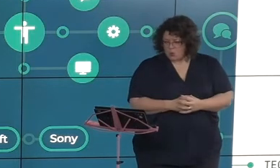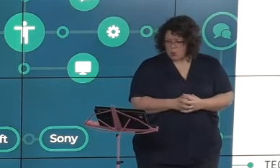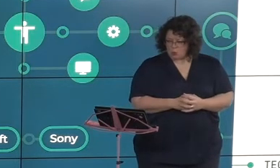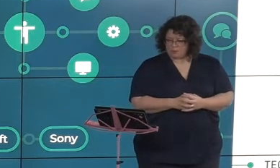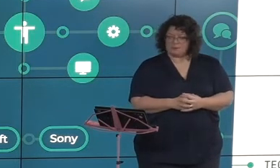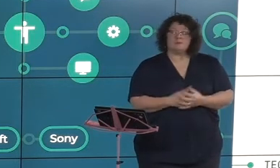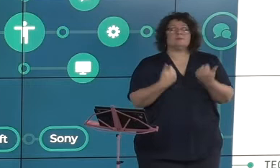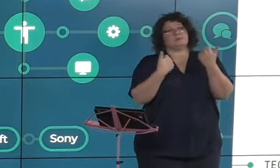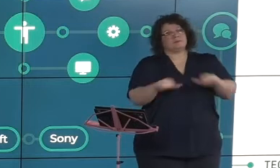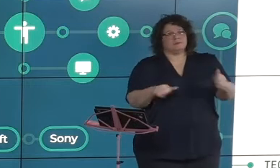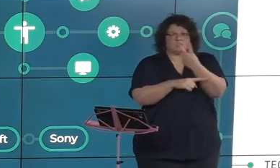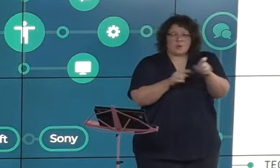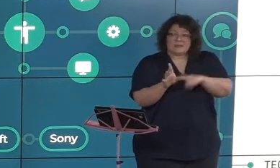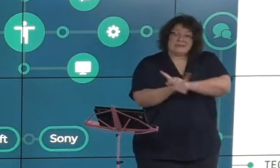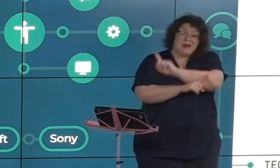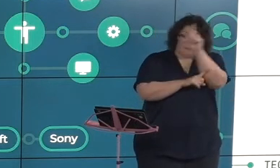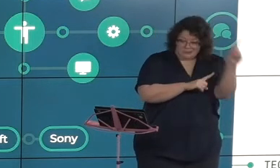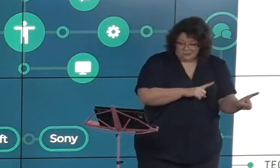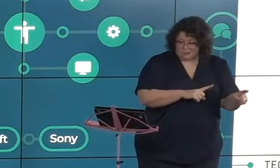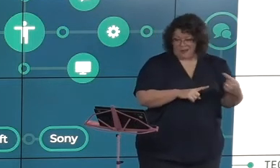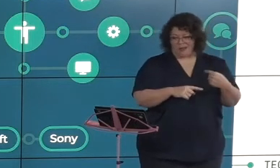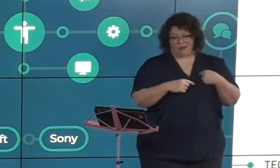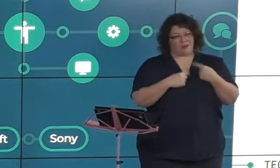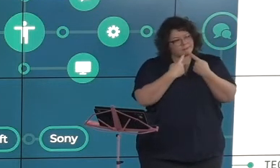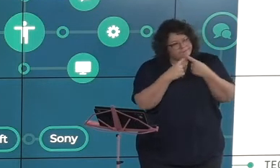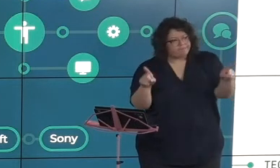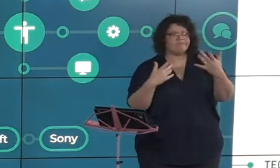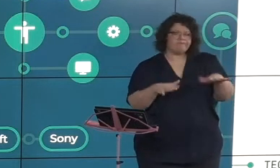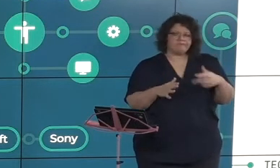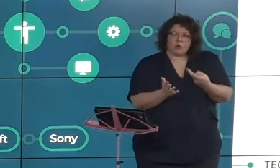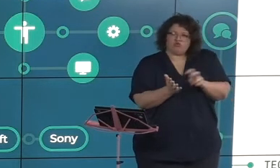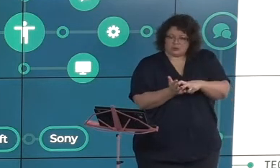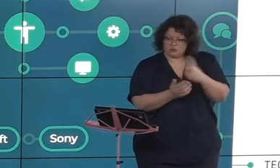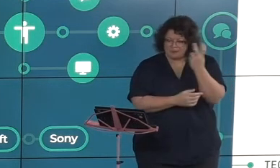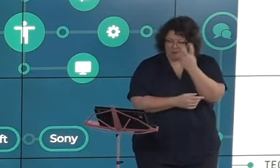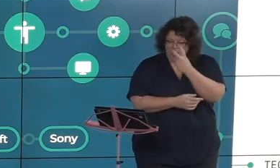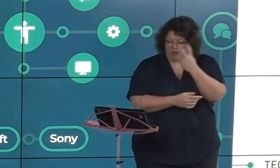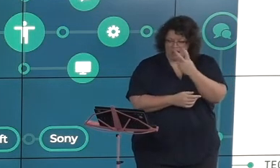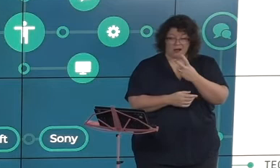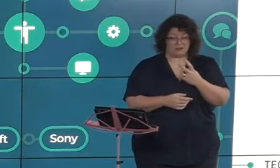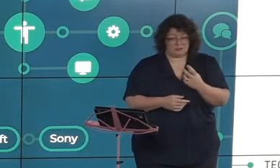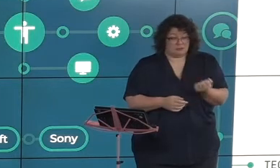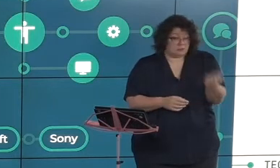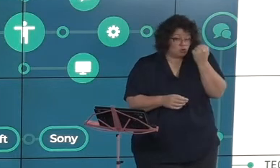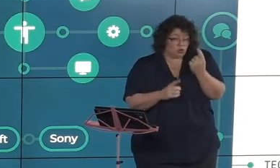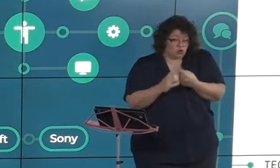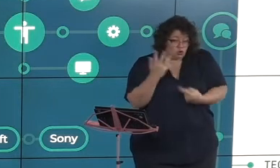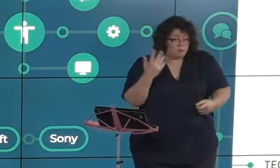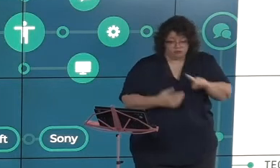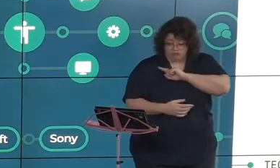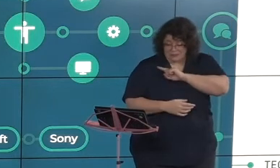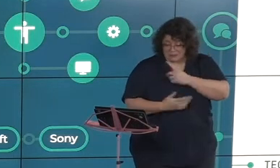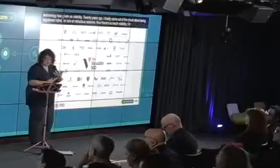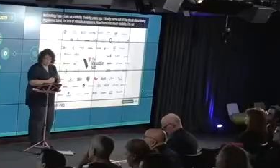But now there's so much visibility, I'm not sure I would have hidden away. Why would I when I see somebody like Molly Burke or Jensen or Addie? Why would